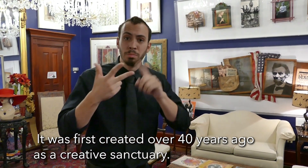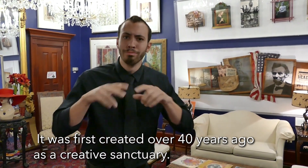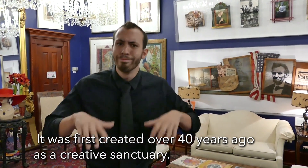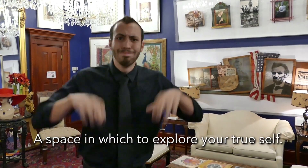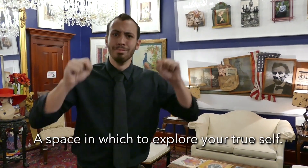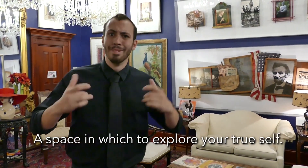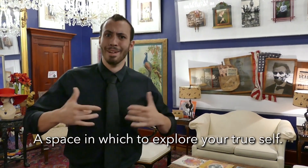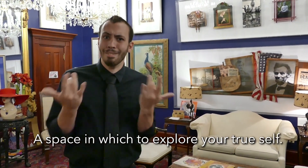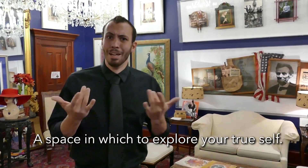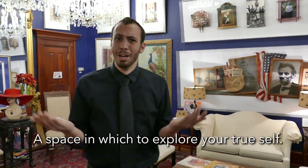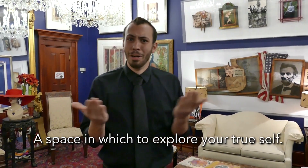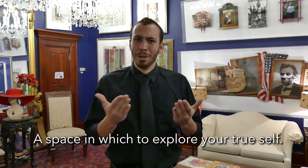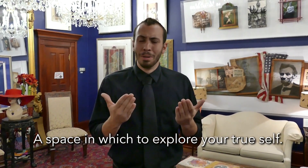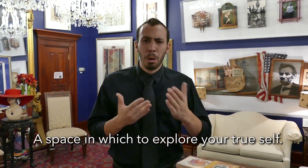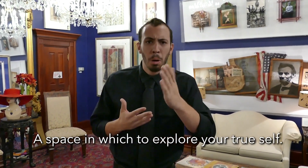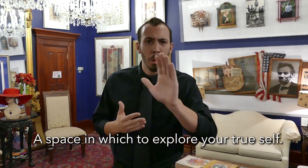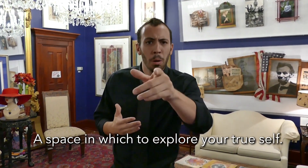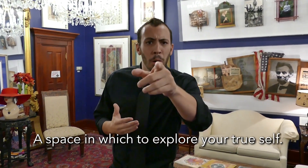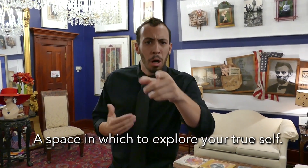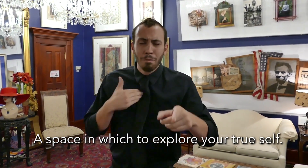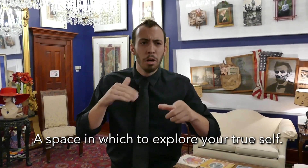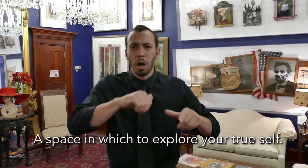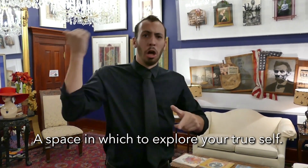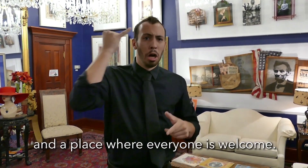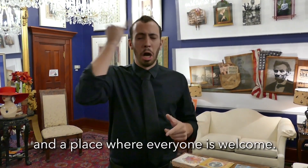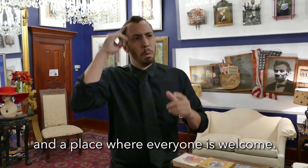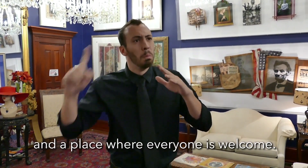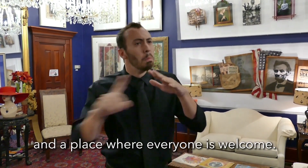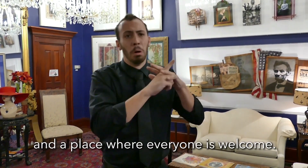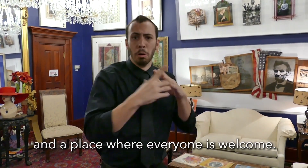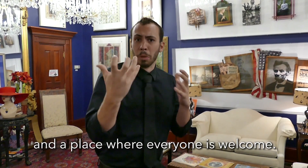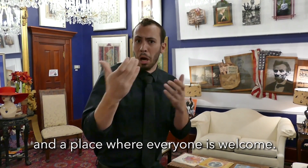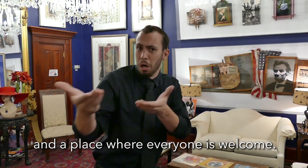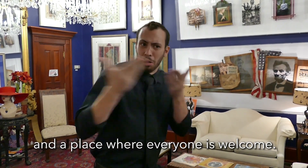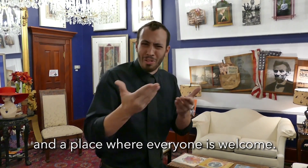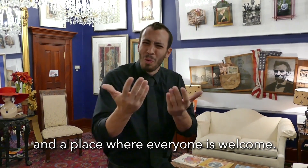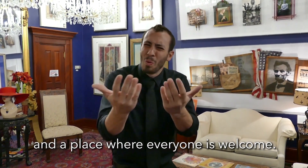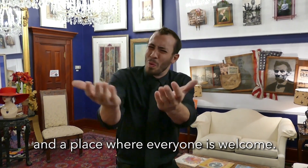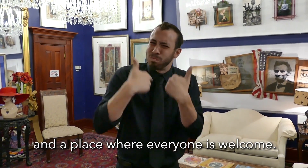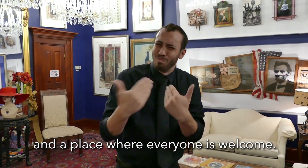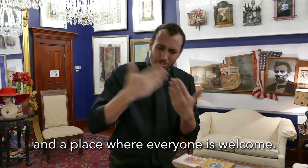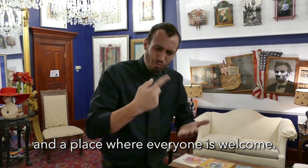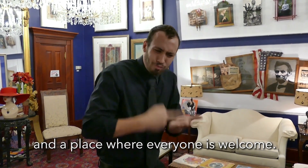sanctuary, a space in which to explore your true self, and a place where everyone is